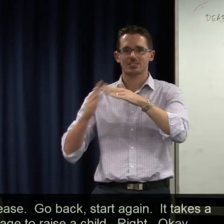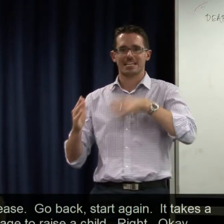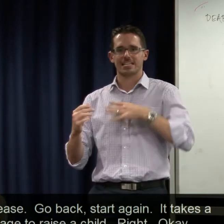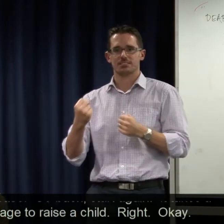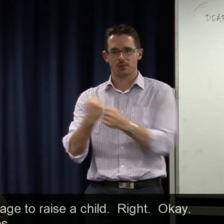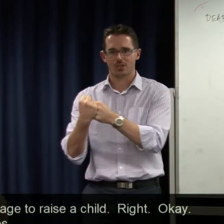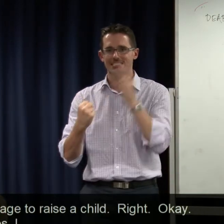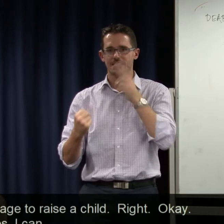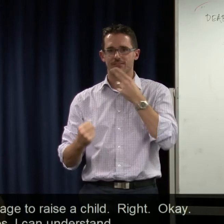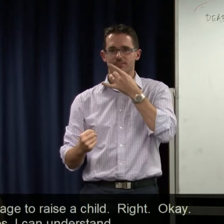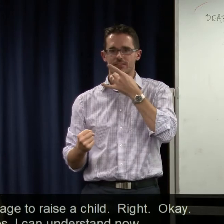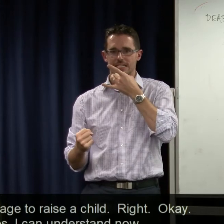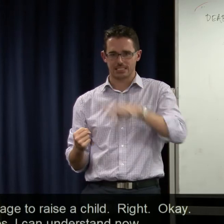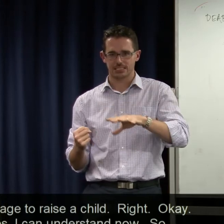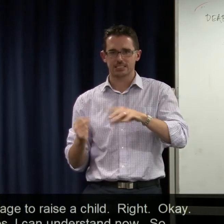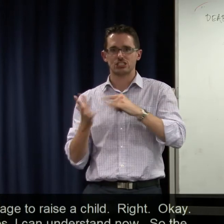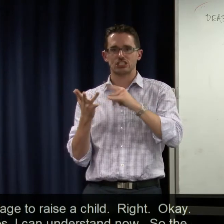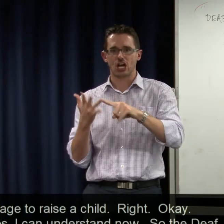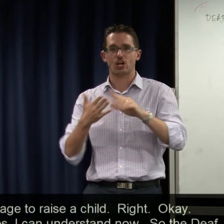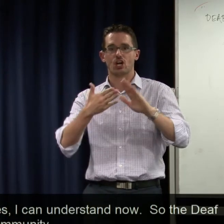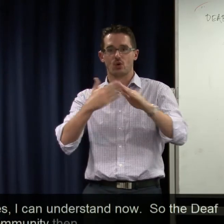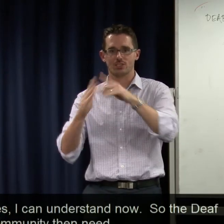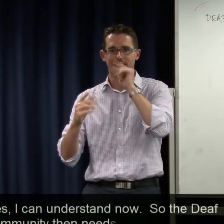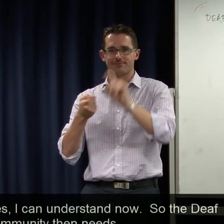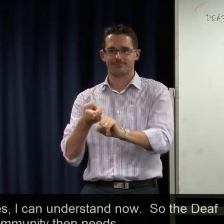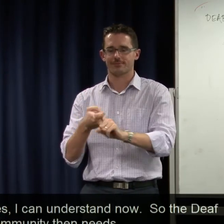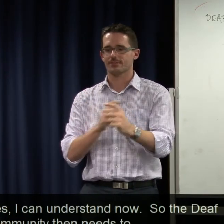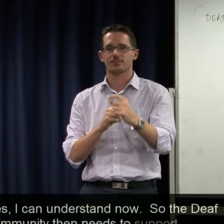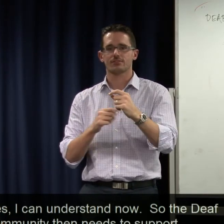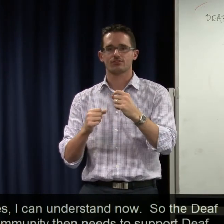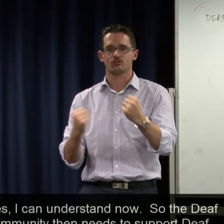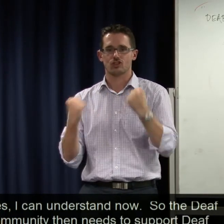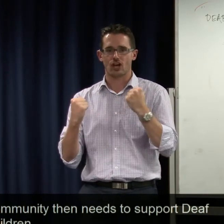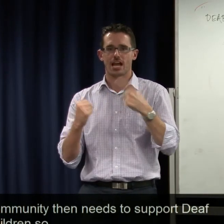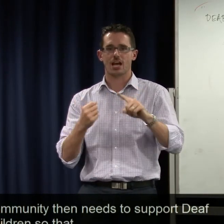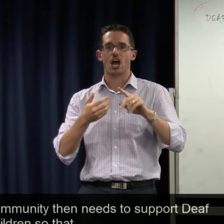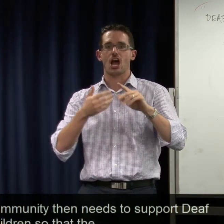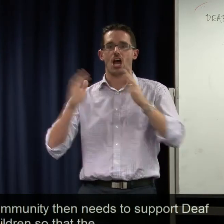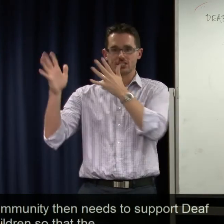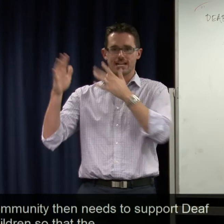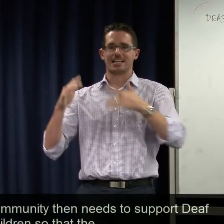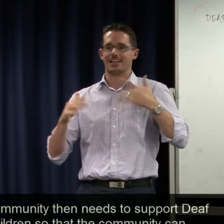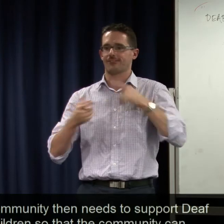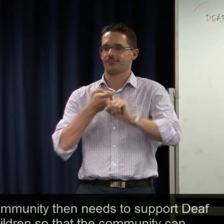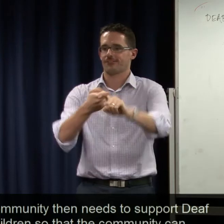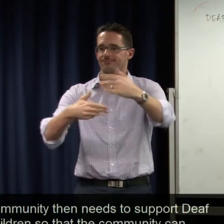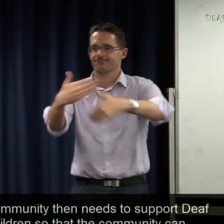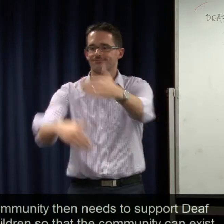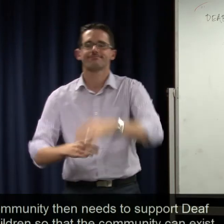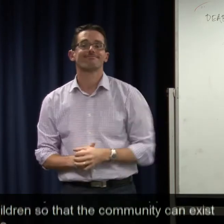So the deaf community then needs to support deaf children so that the community can exist into the future and